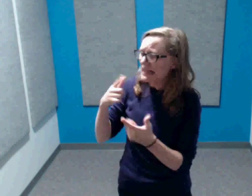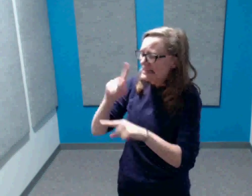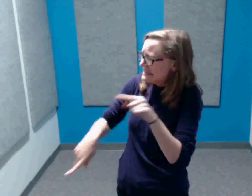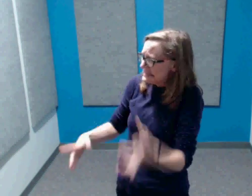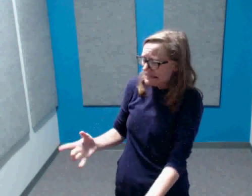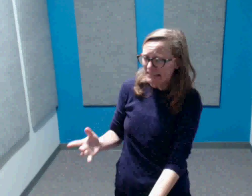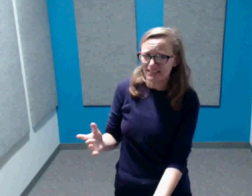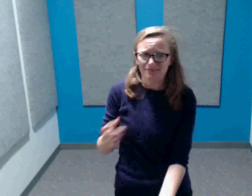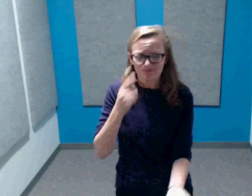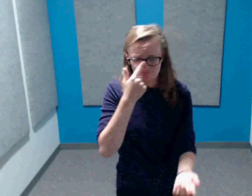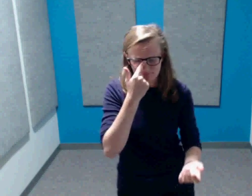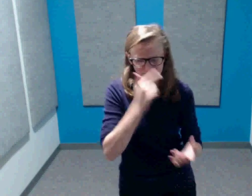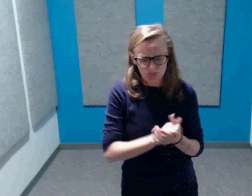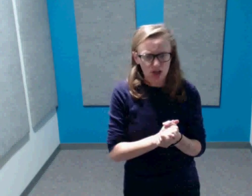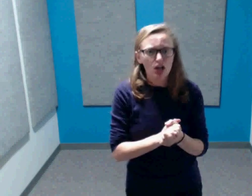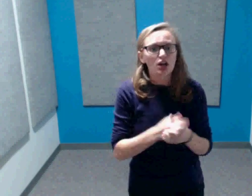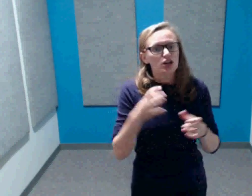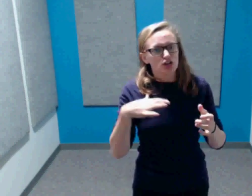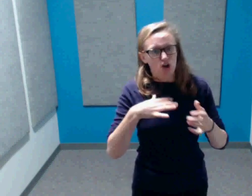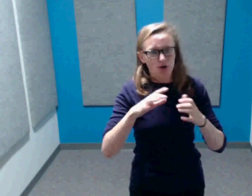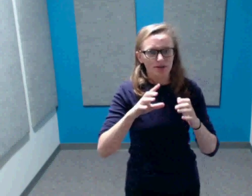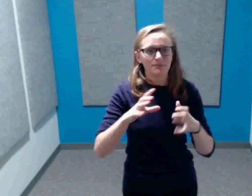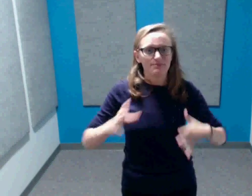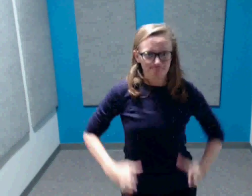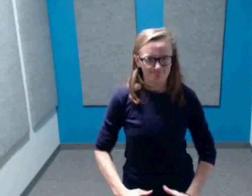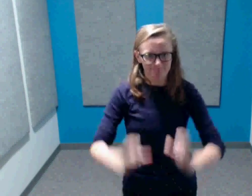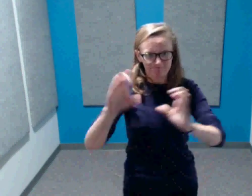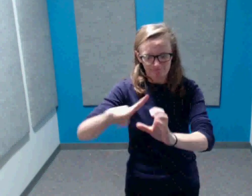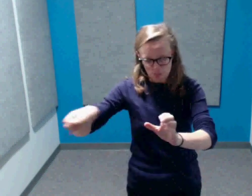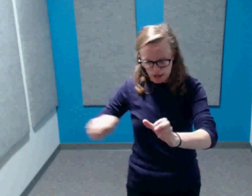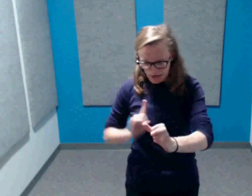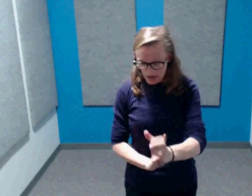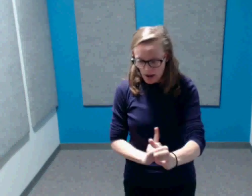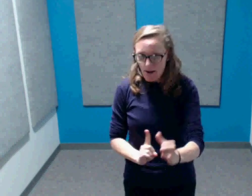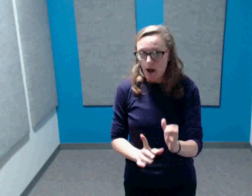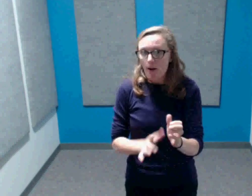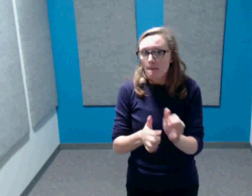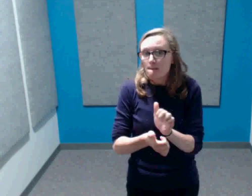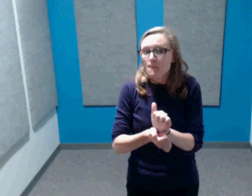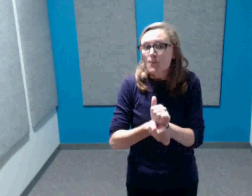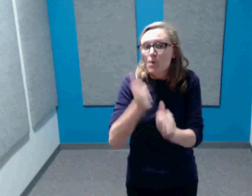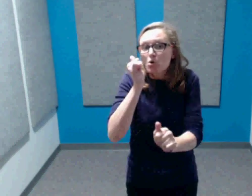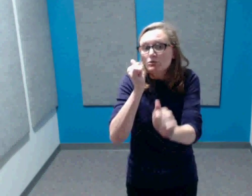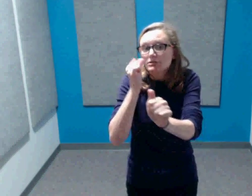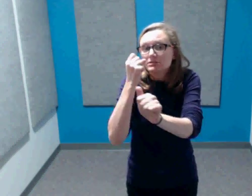out there and got behind the trash barrel, but most of my, notice, most,